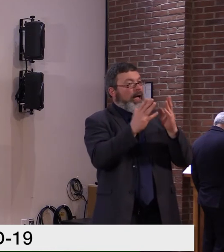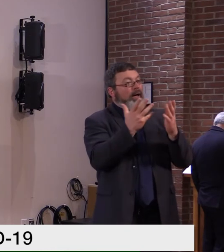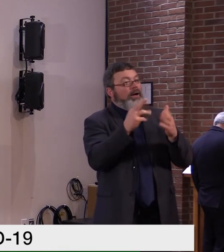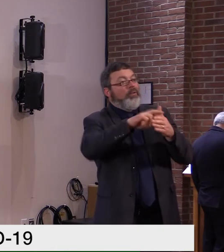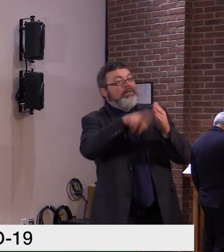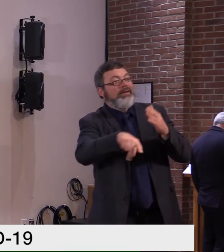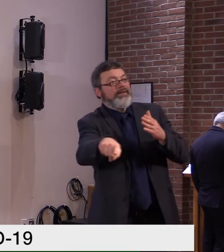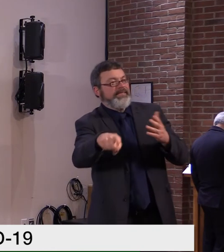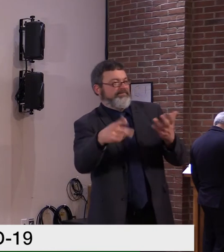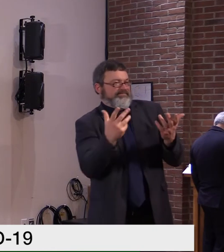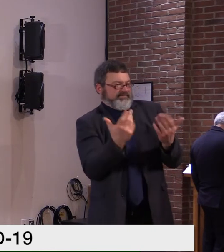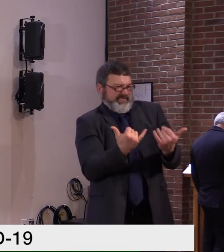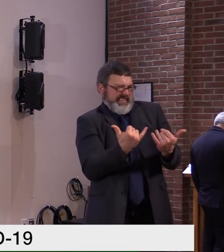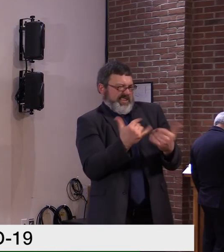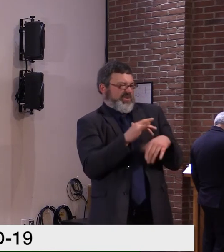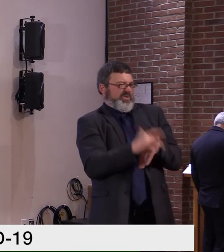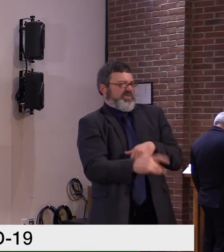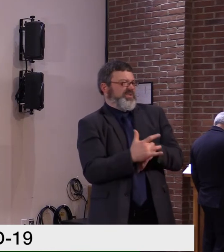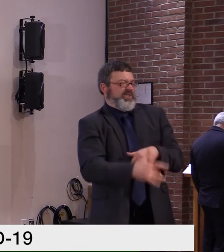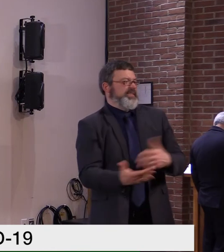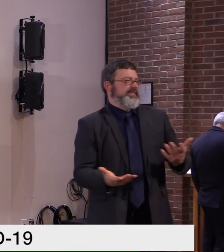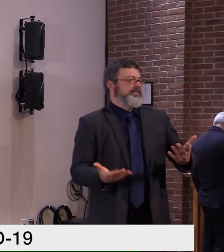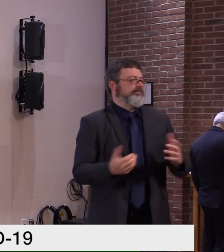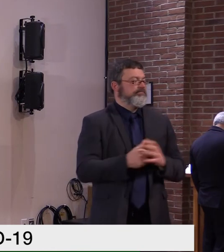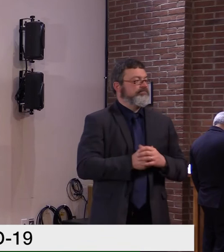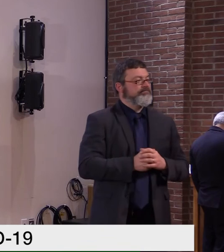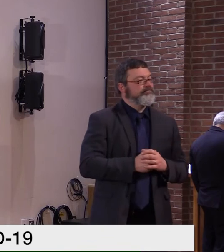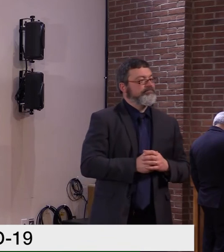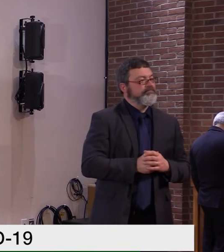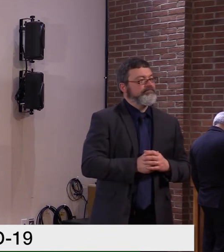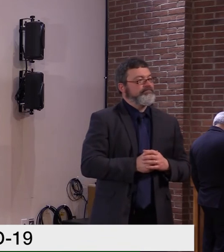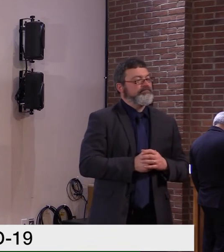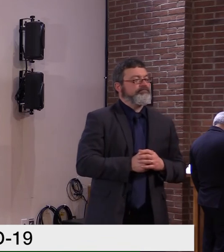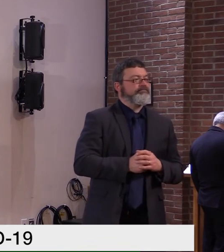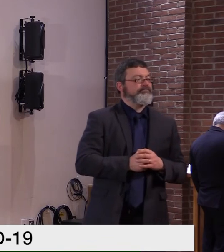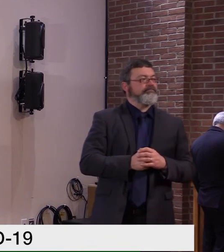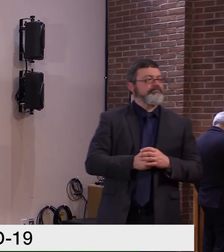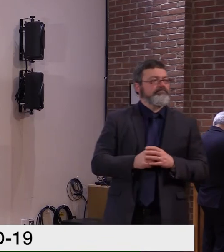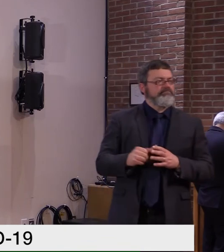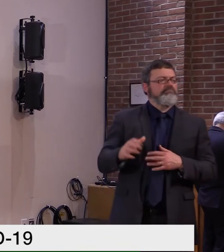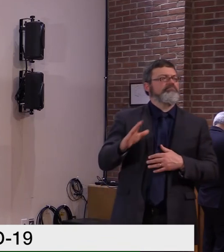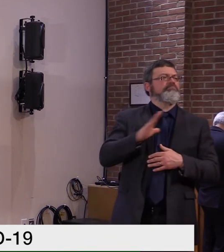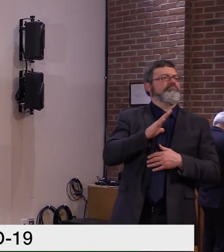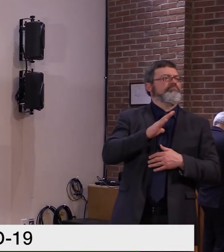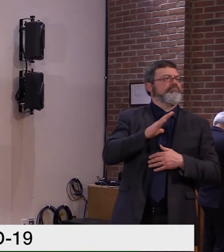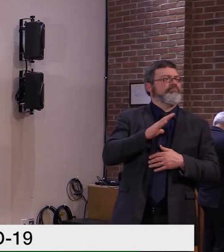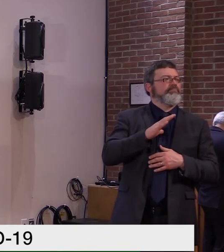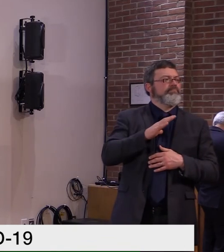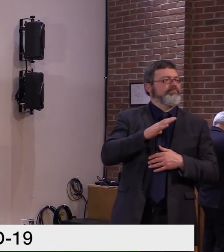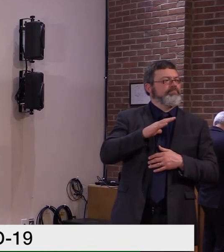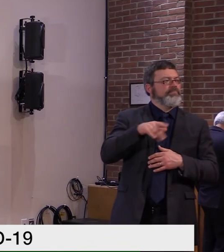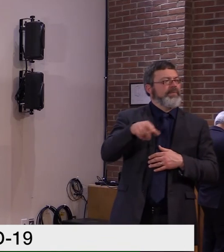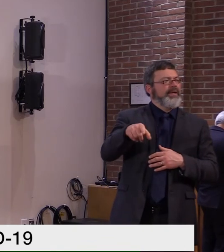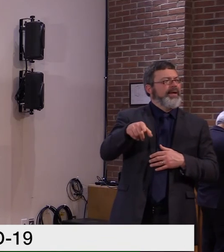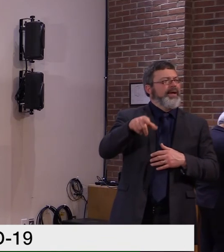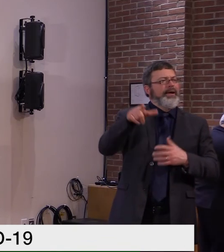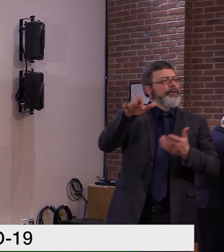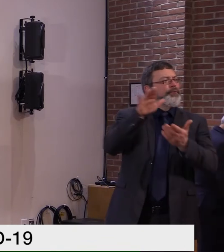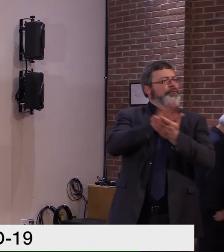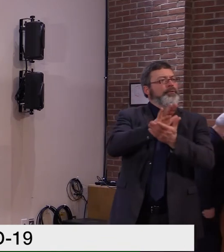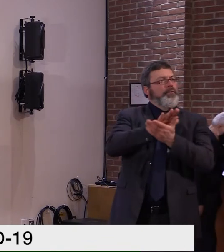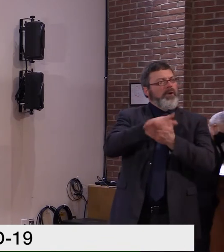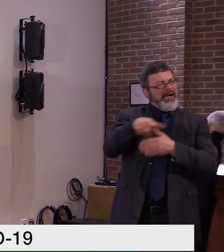How about the districts that are essentially outsourcing the questionnaires to parents and hoping that the